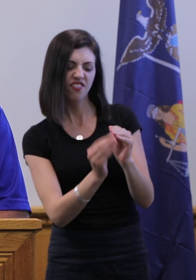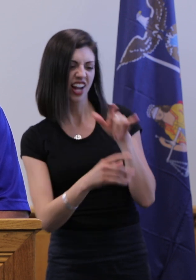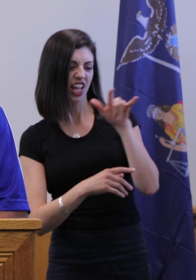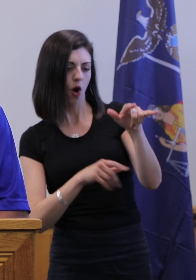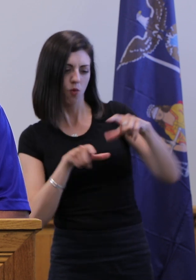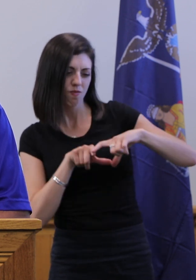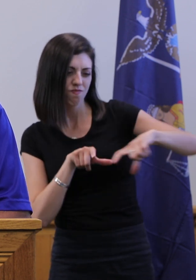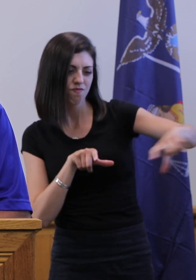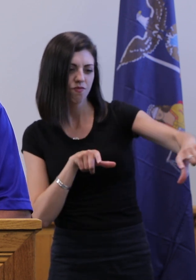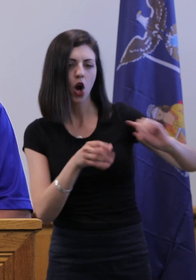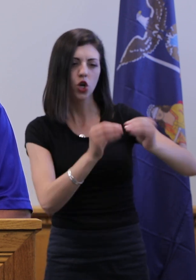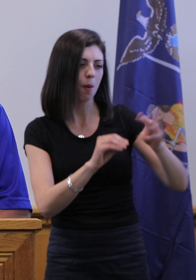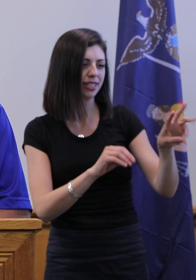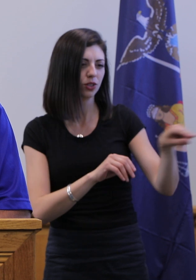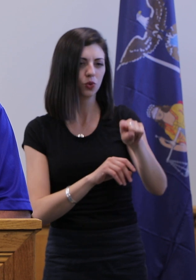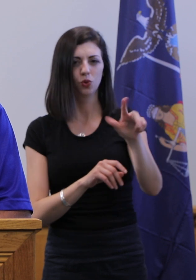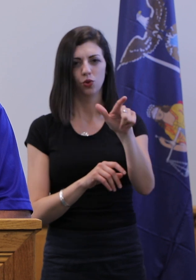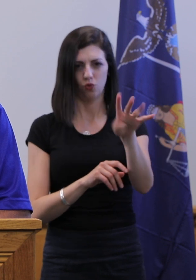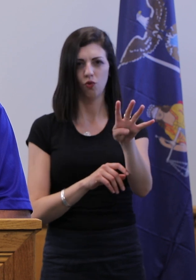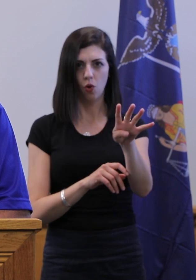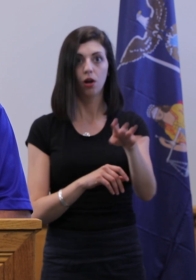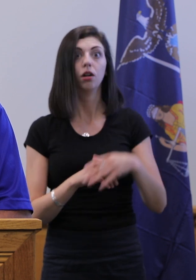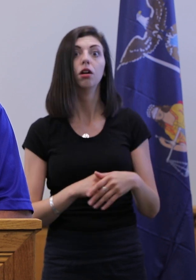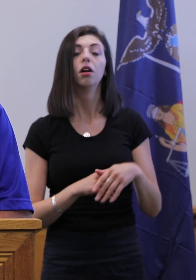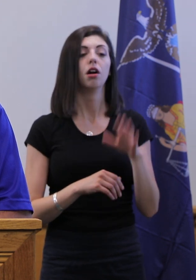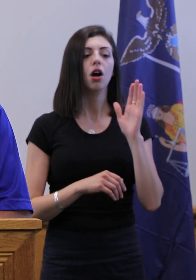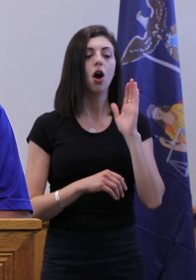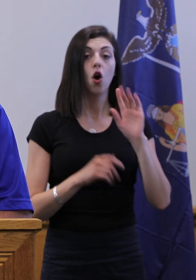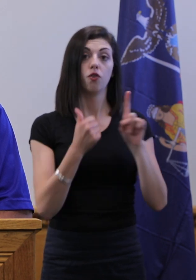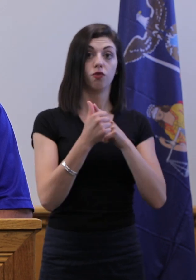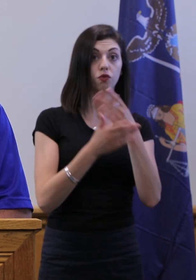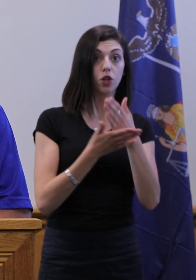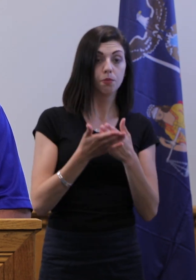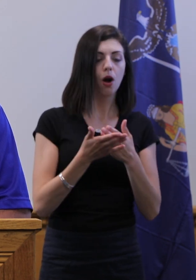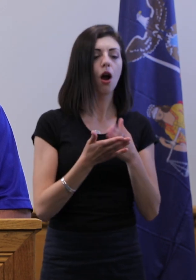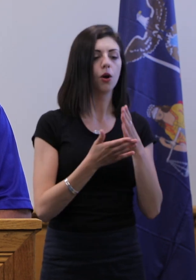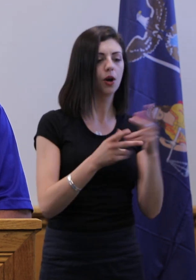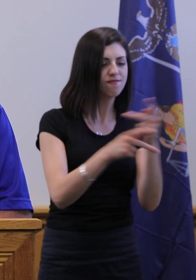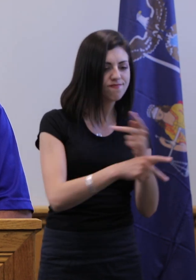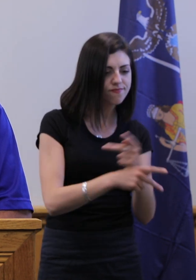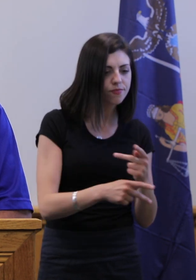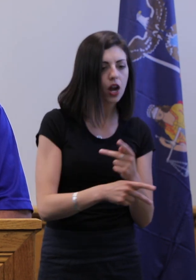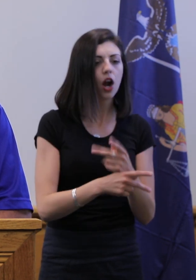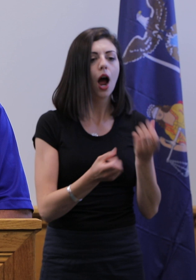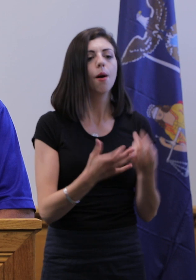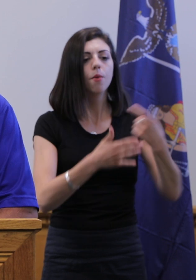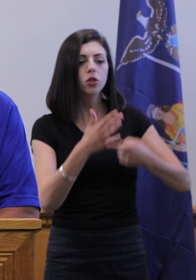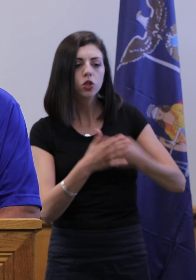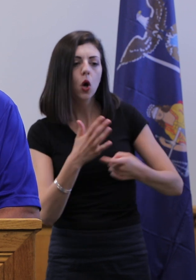runway 6-24. This first step will determine the scope of the paving project, including pavement analysis and